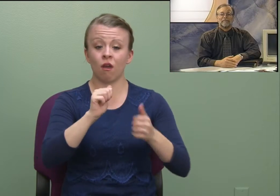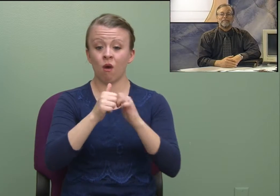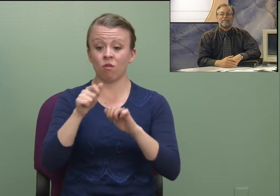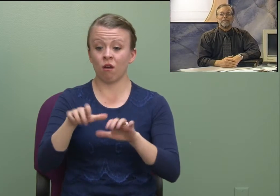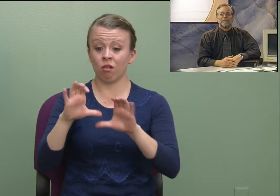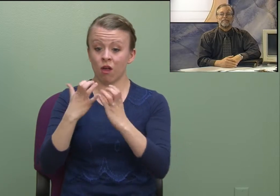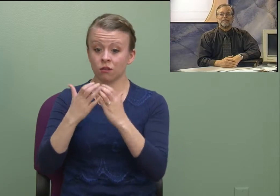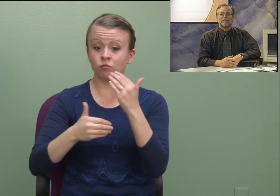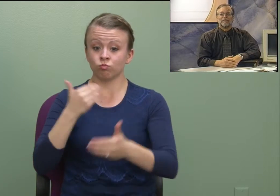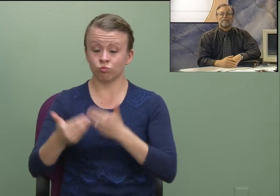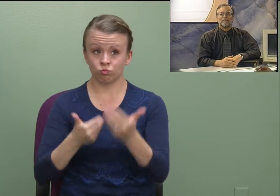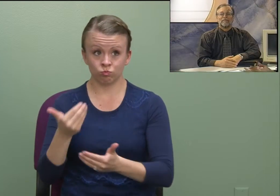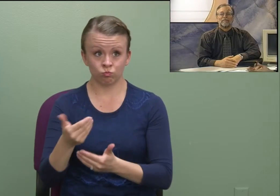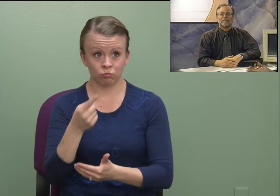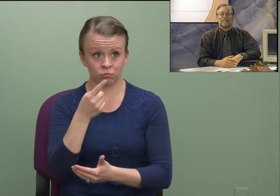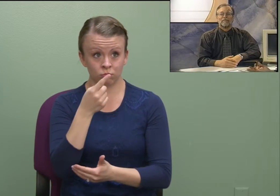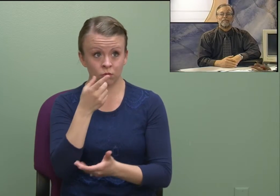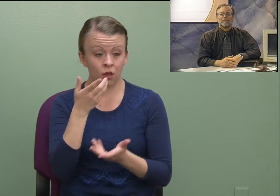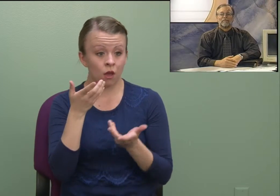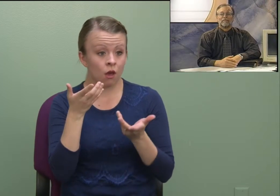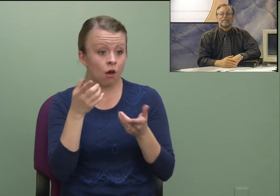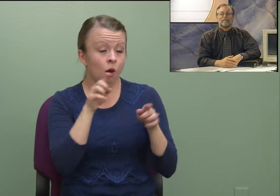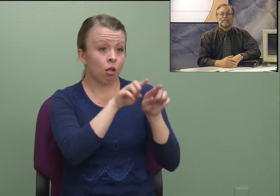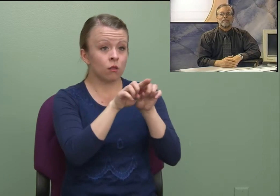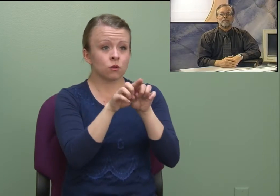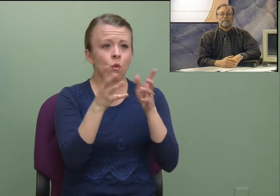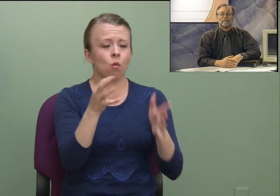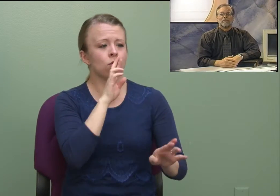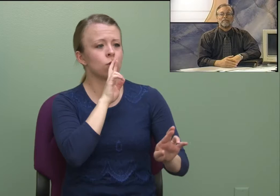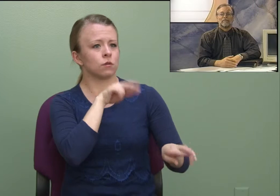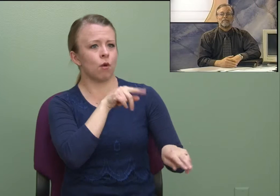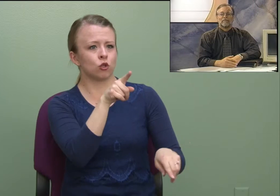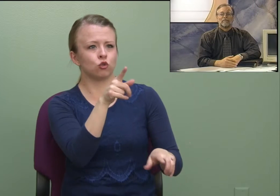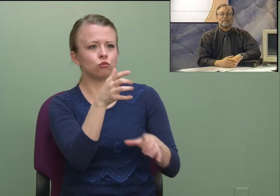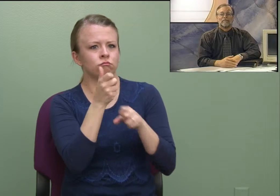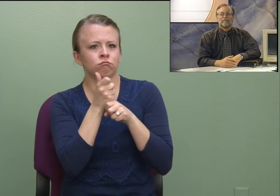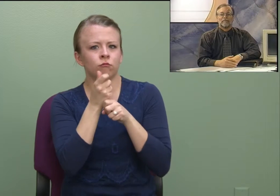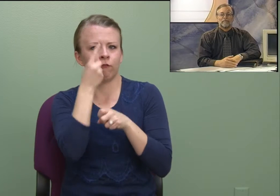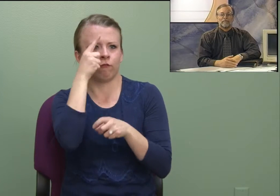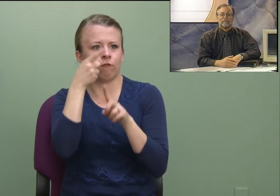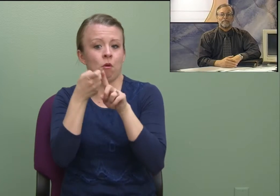went? And what kind of response did you get?